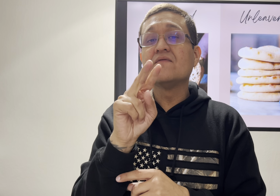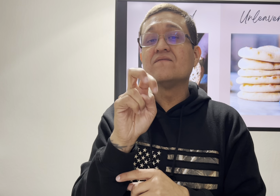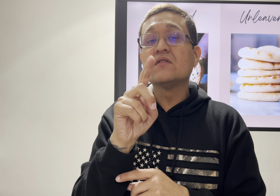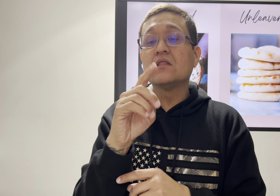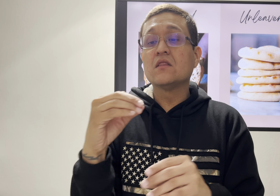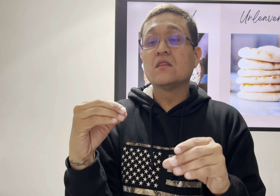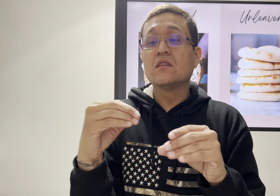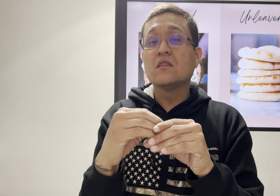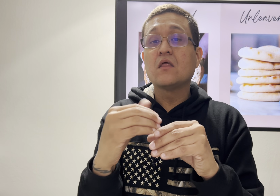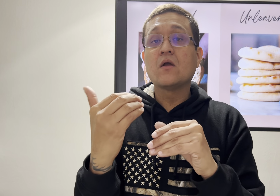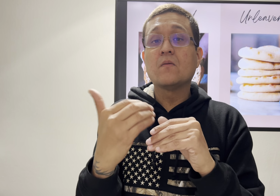A little bit of leaven.